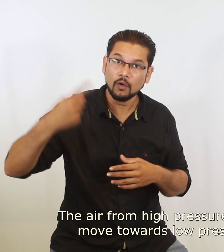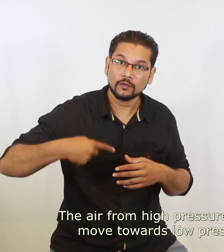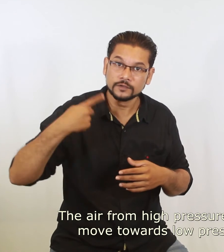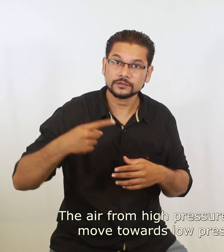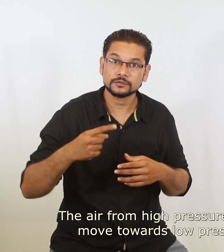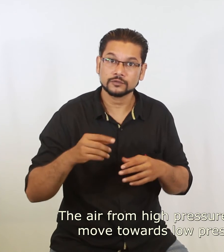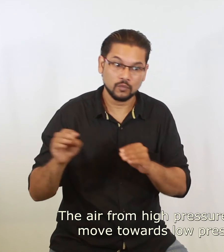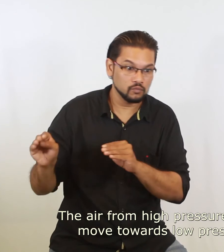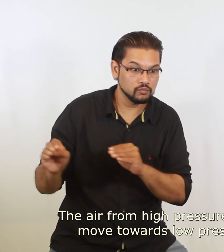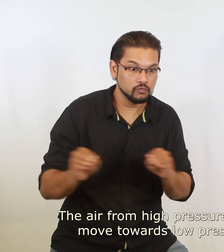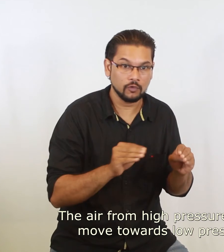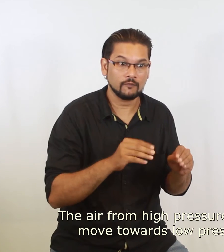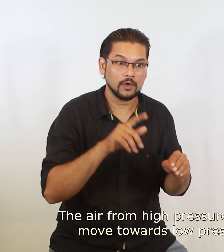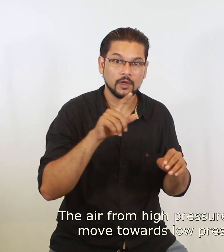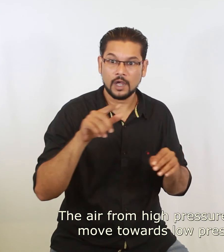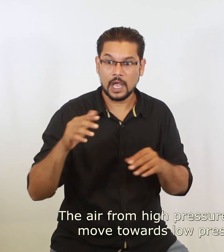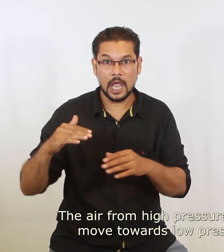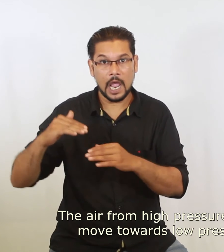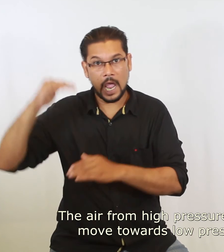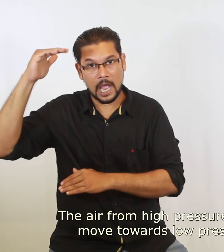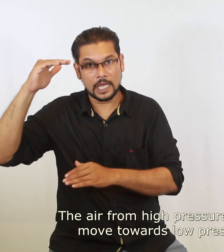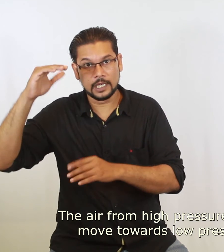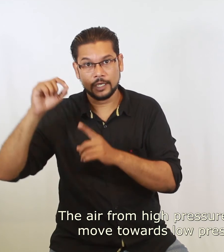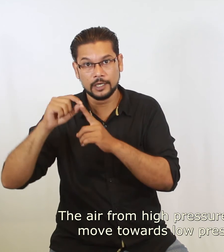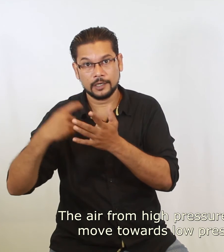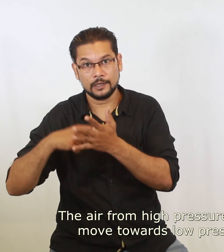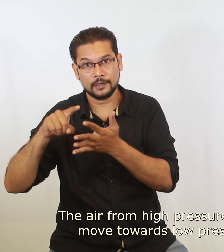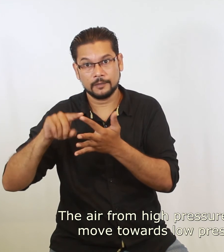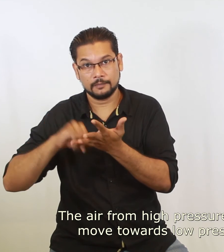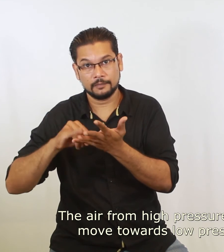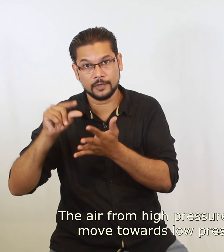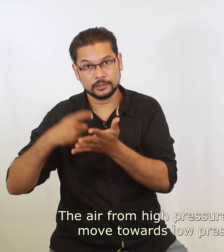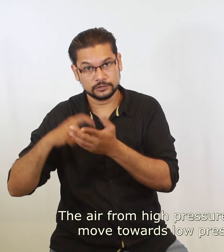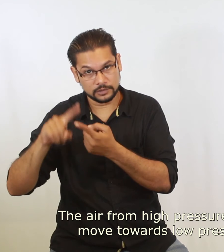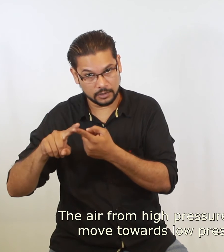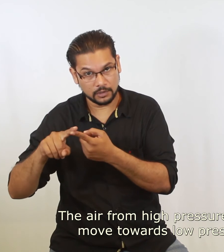The air from high pressure areas always move towards low pressure areas.